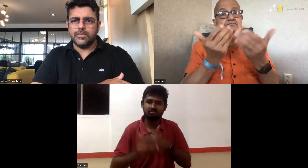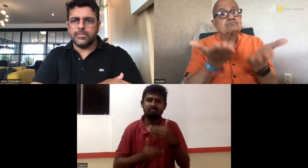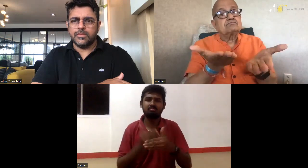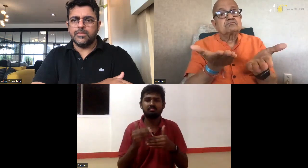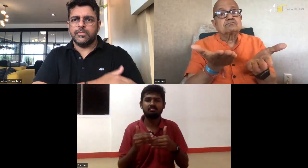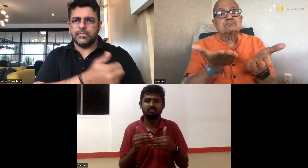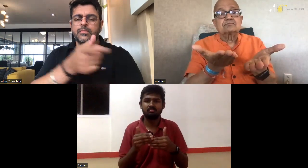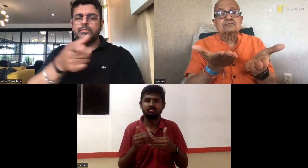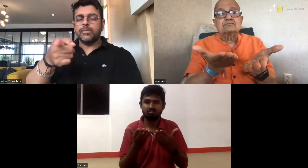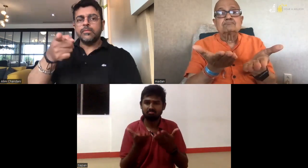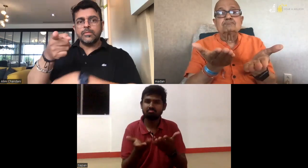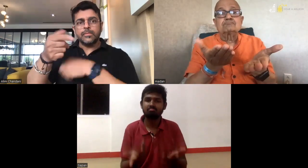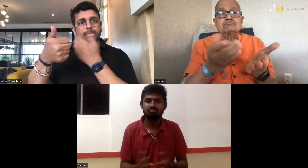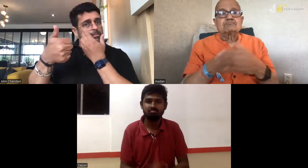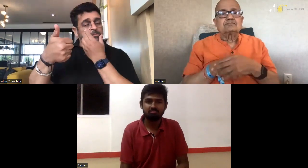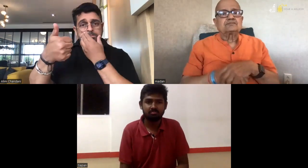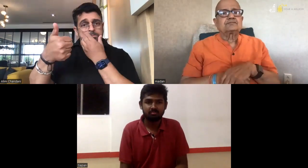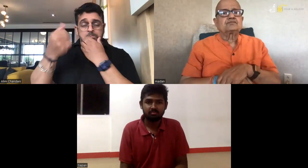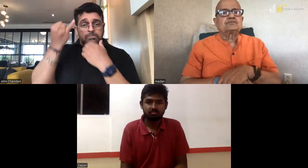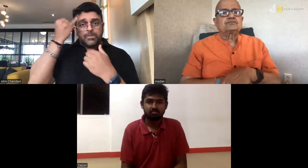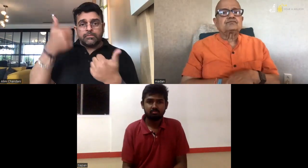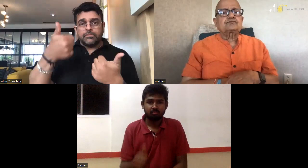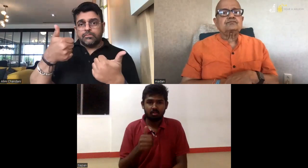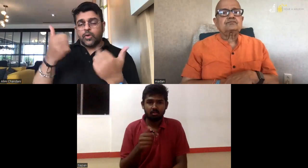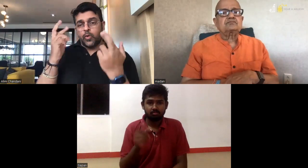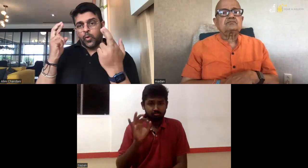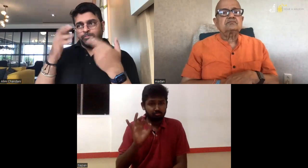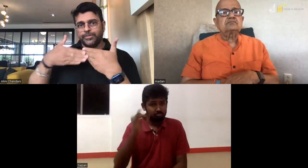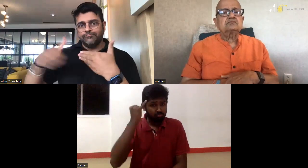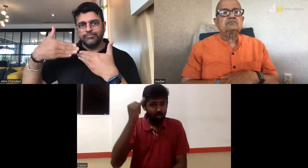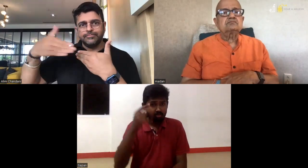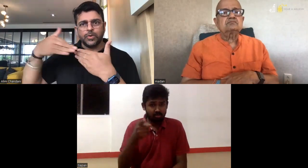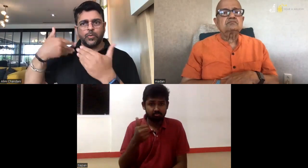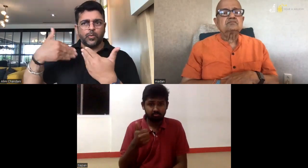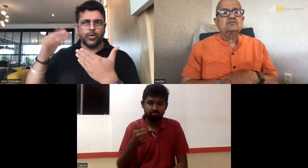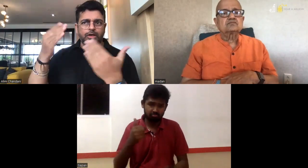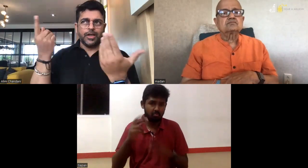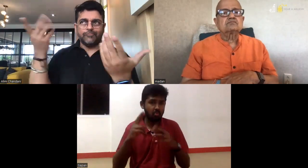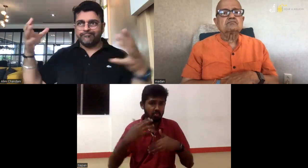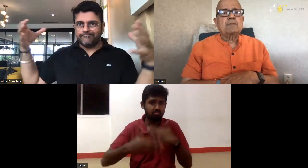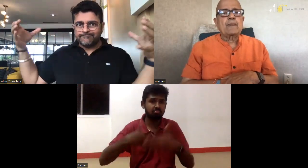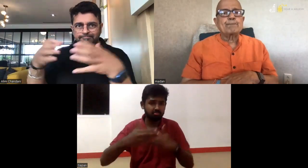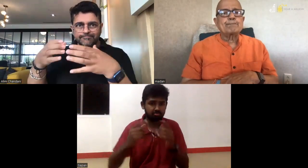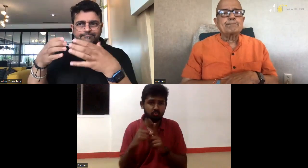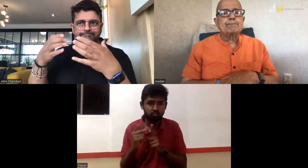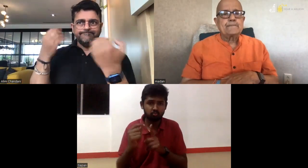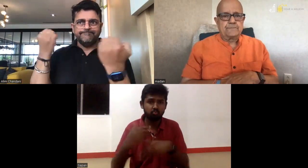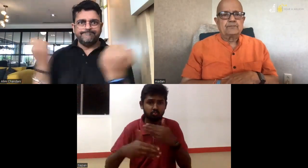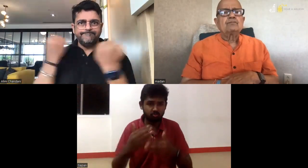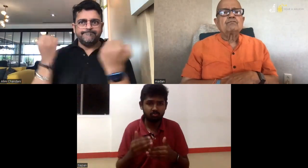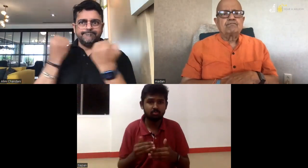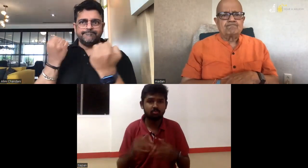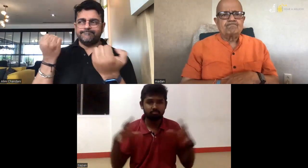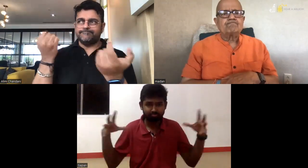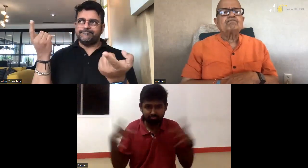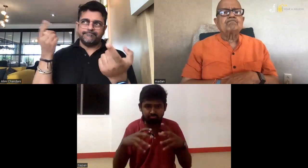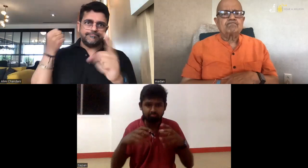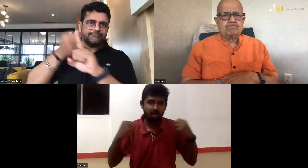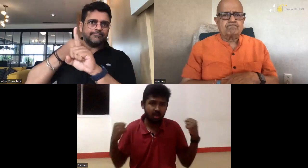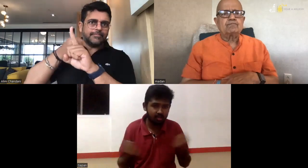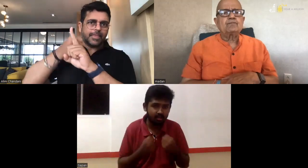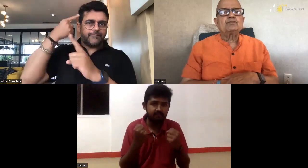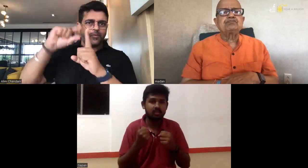for us to be united, but it's more important to be together. So rather blaming each other, it would be better to